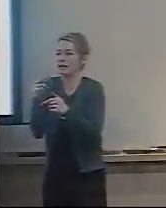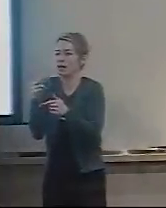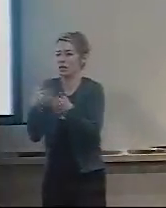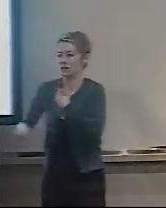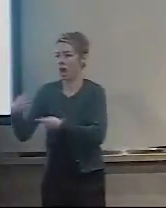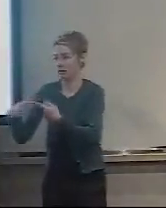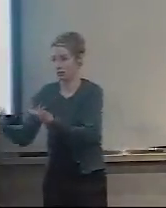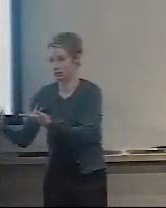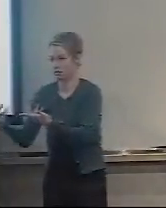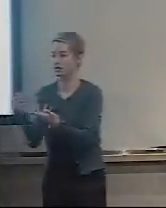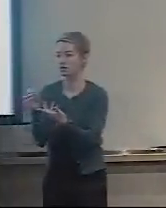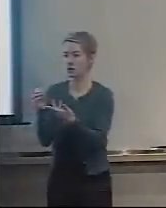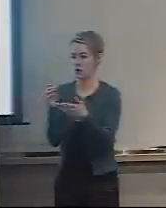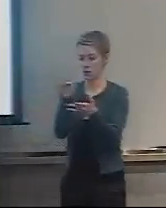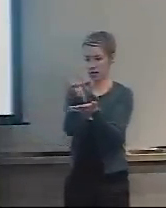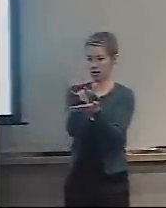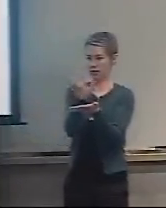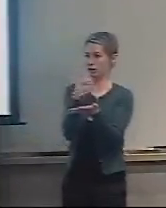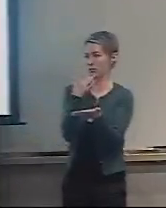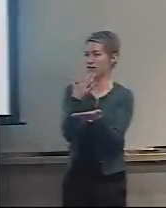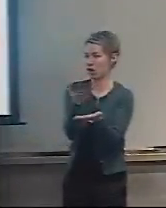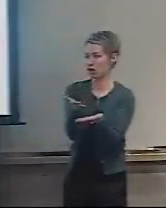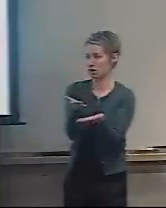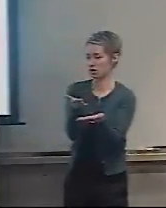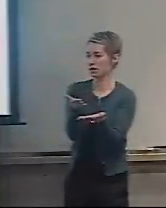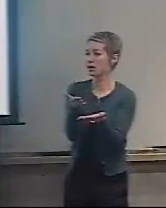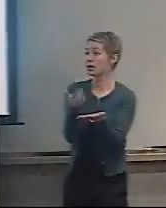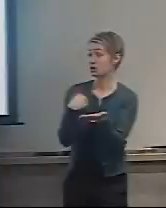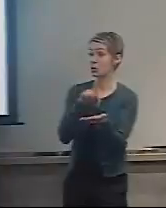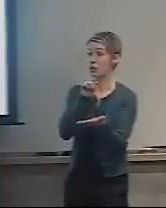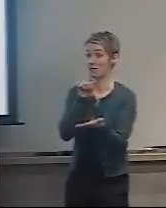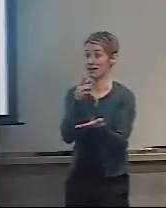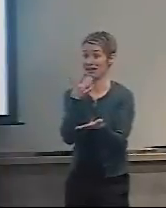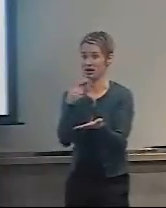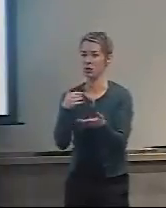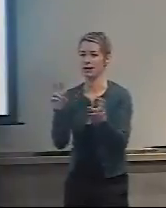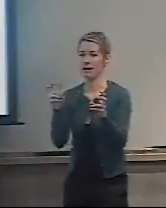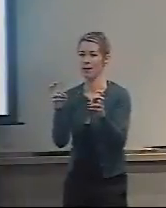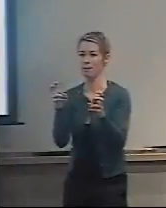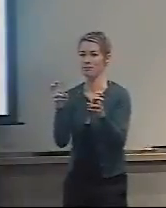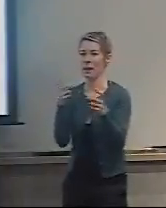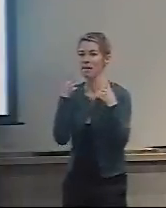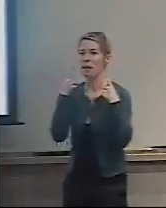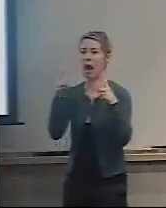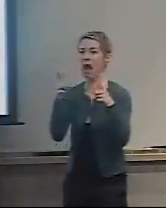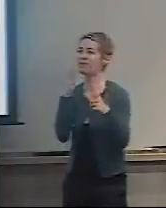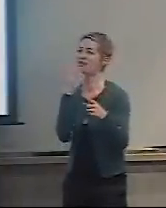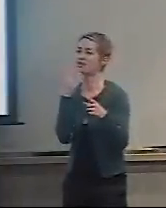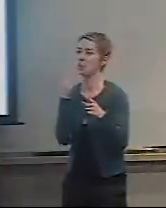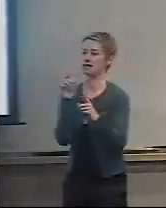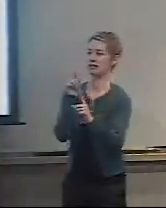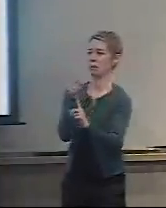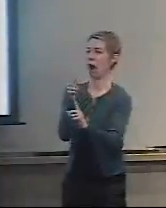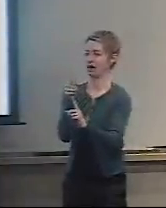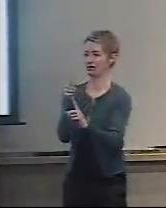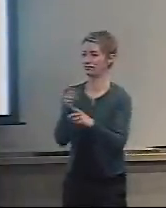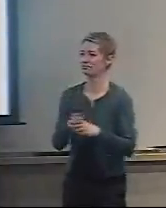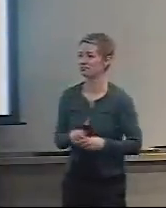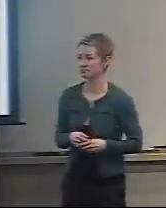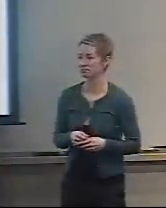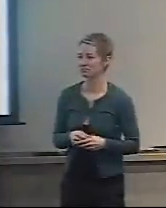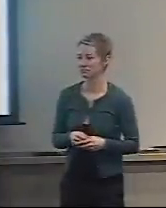worse to better to worse. So we were very fortunate that we hit the sweet spot here, or near the sweet spot.